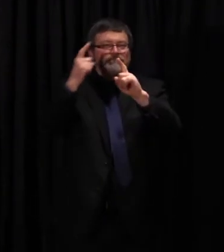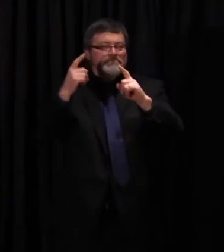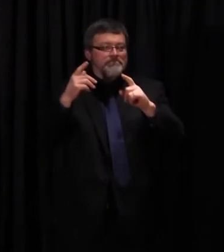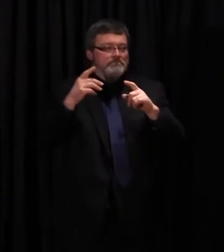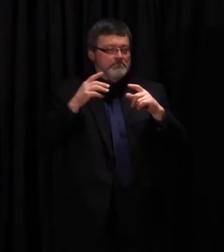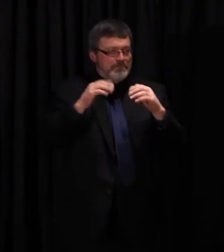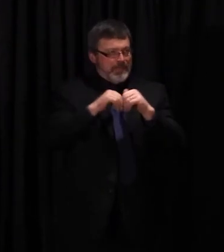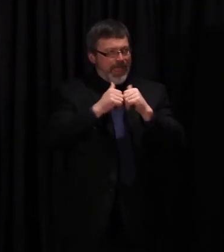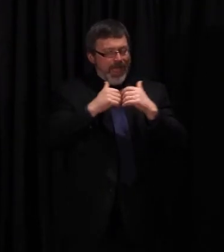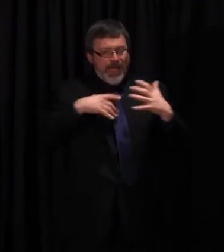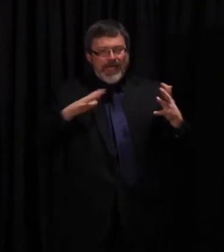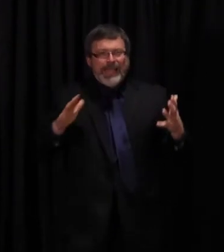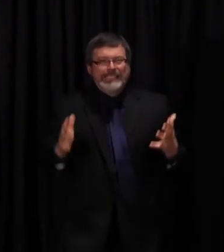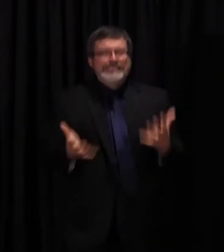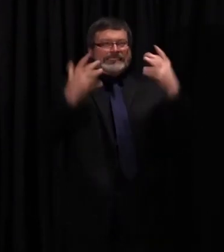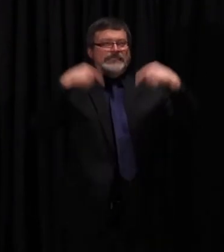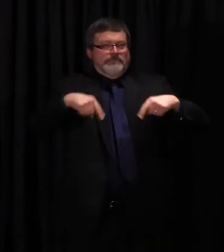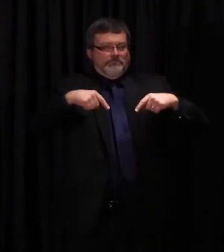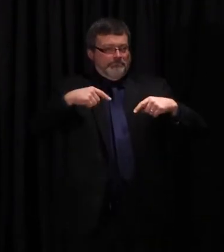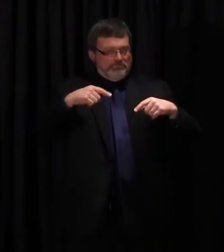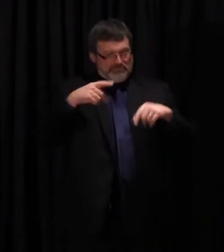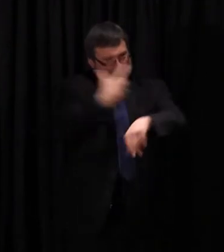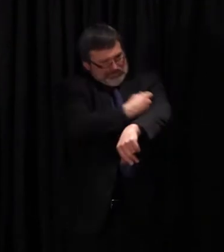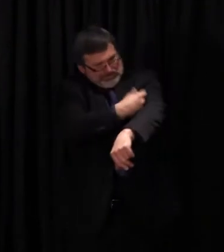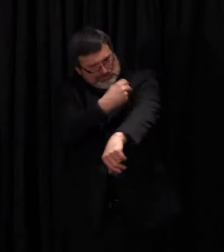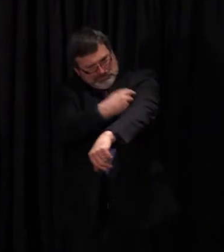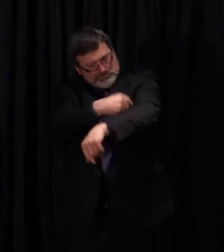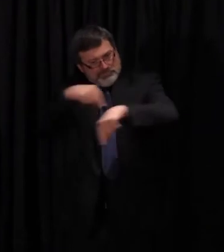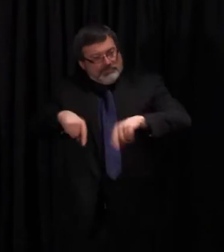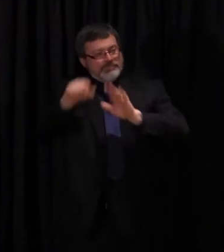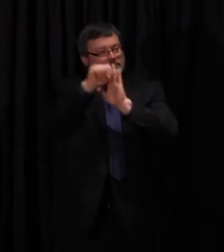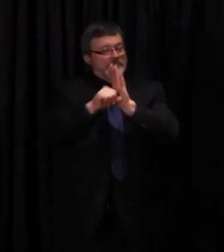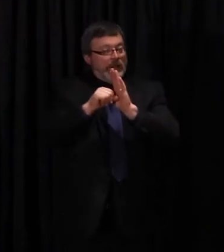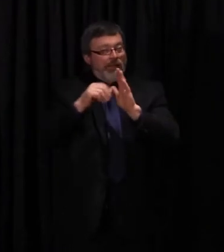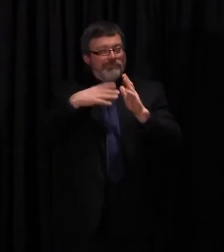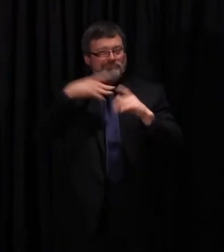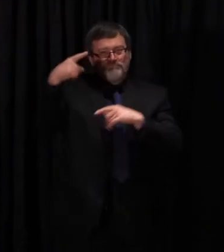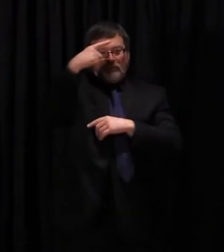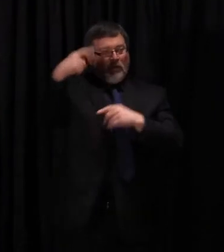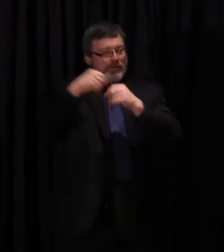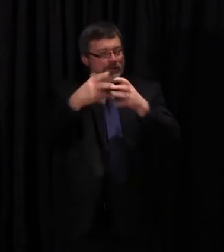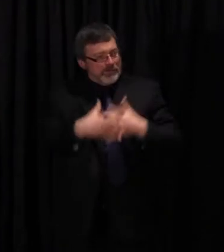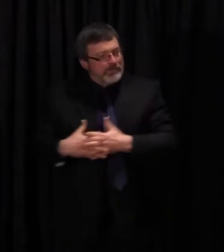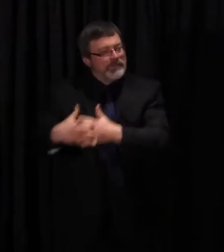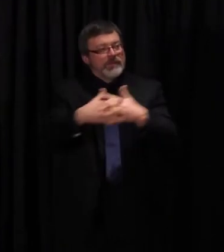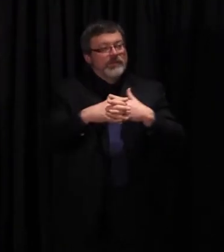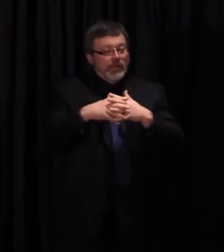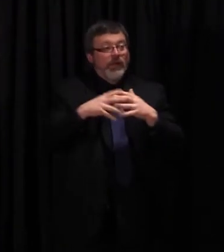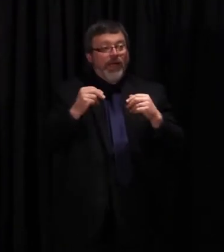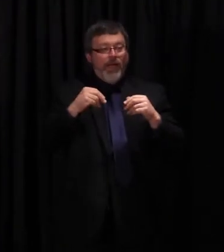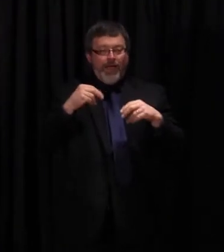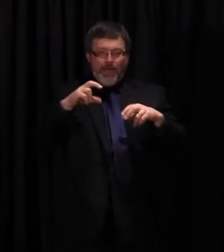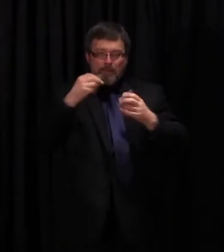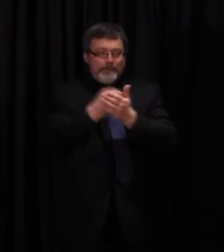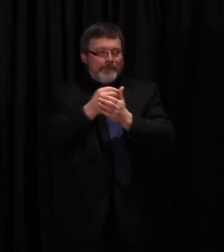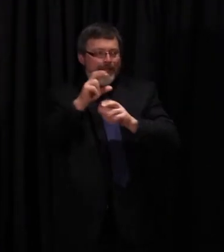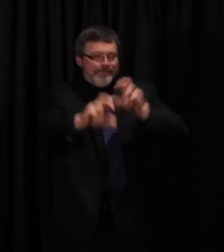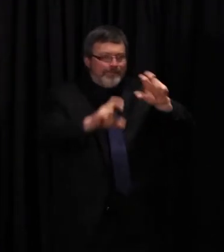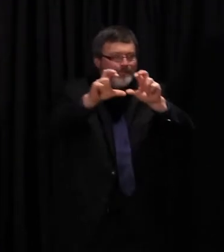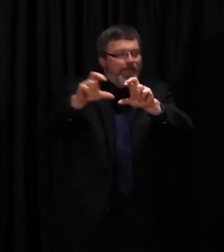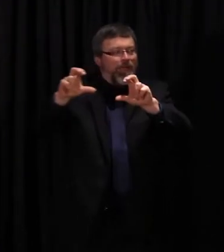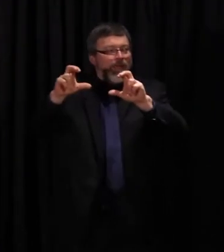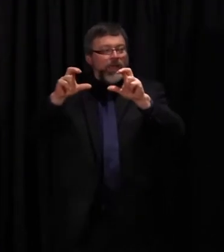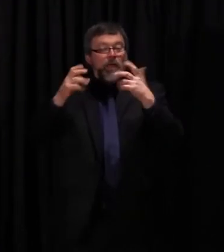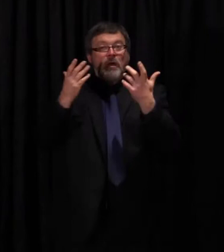then kept them rolled up, went to work, and passed historic investments in housing, broadband, climate change,